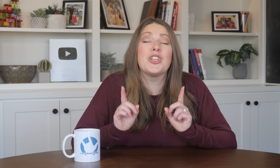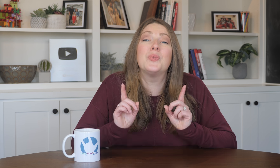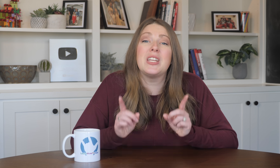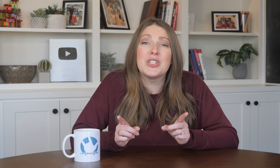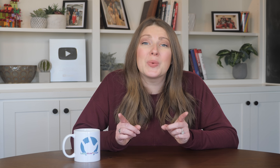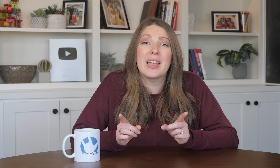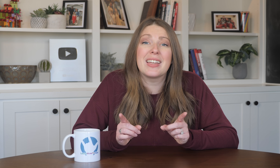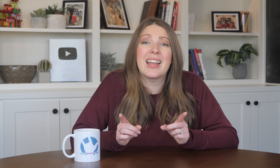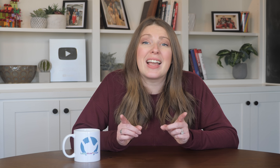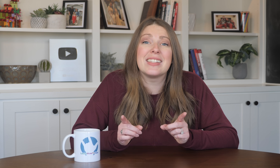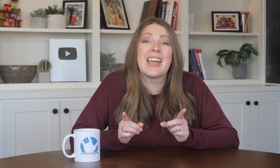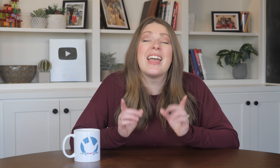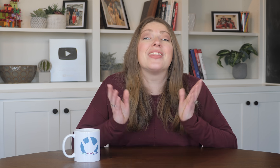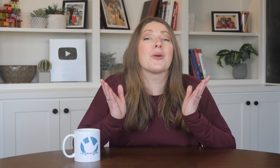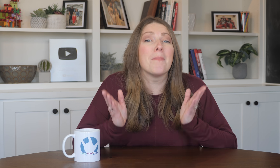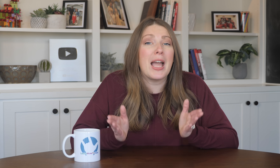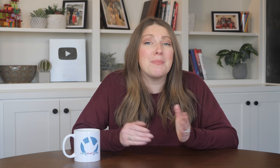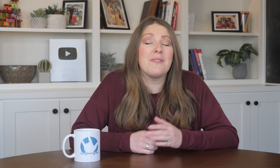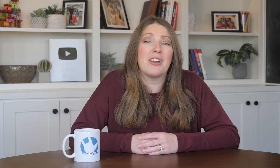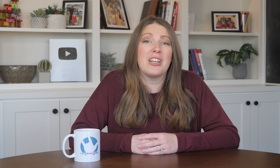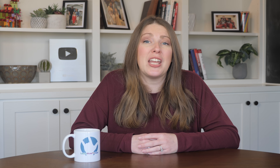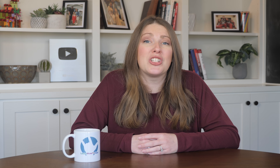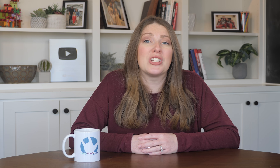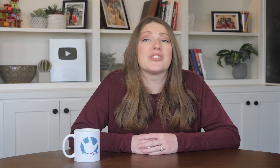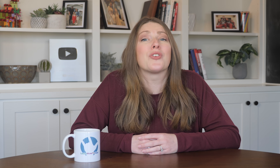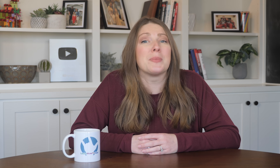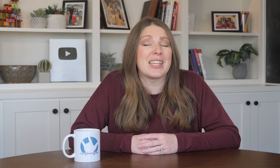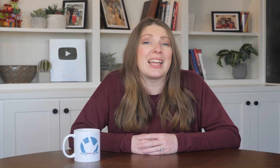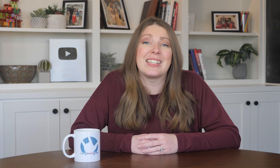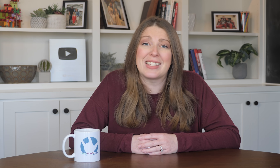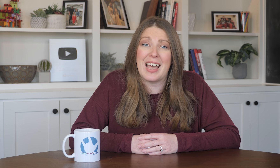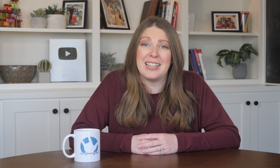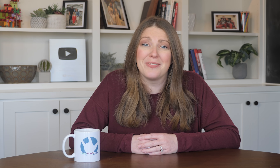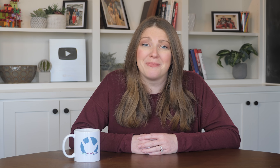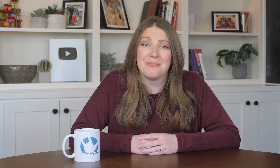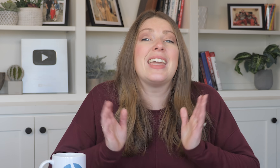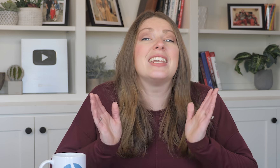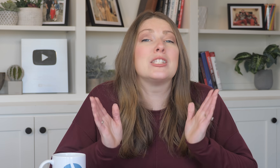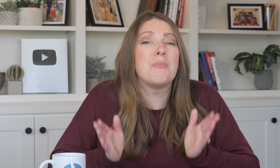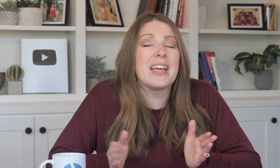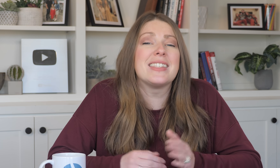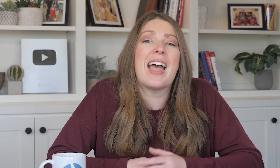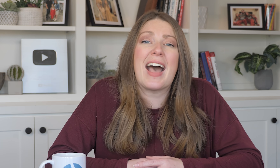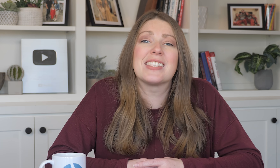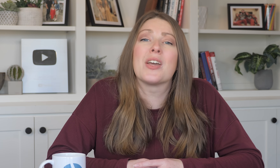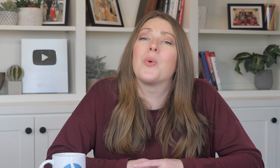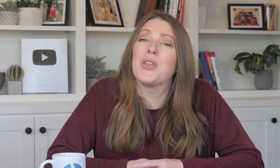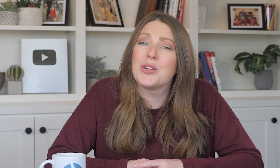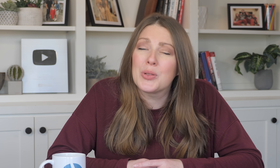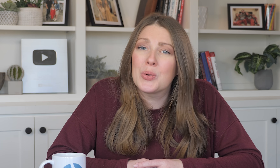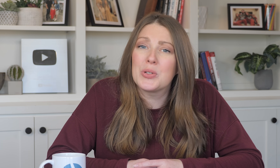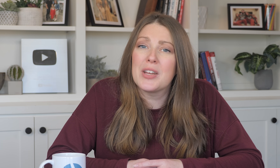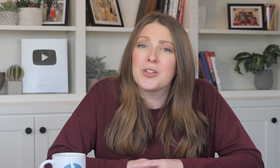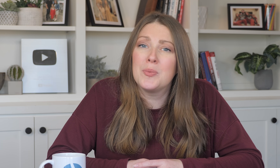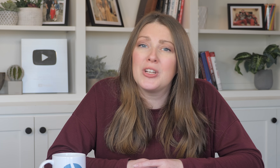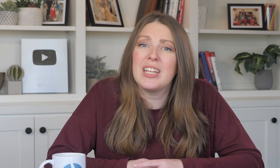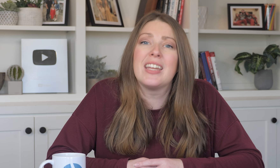need to recognize there might be variations from sign to sign. It is best to ask within your local deaf community